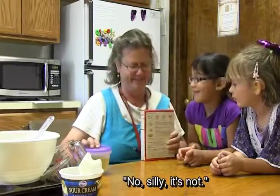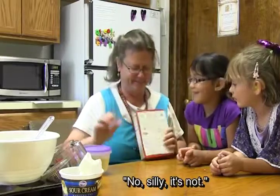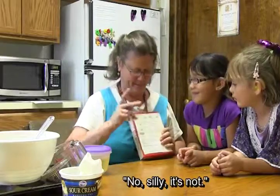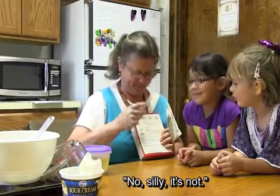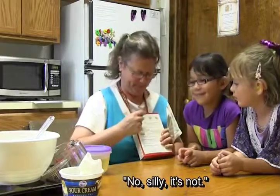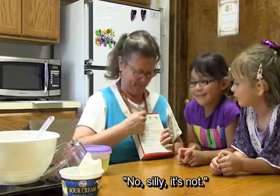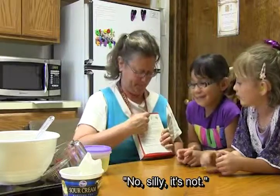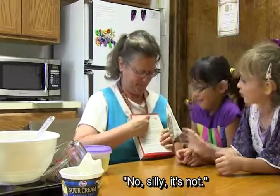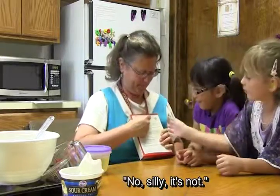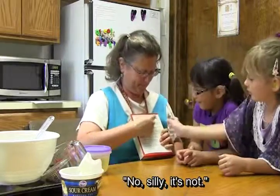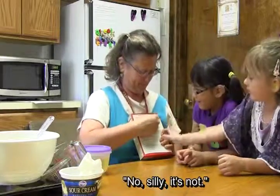No. Silly, it's not.